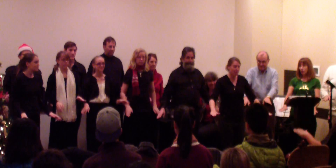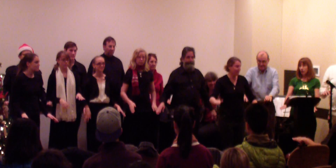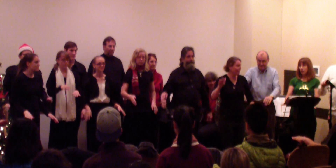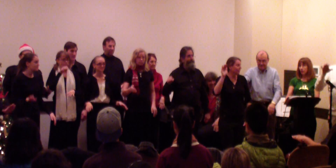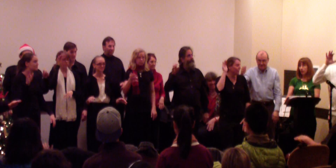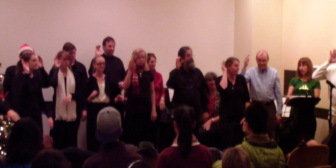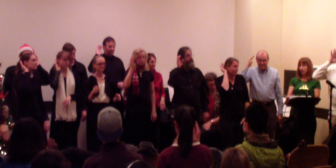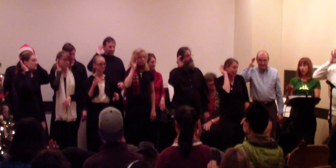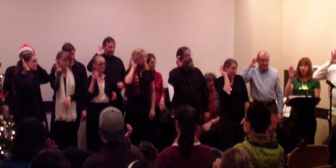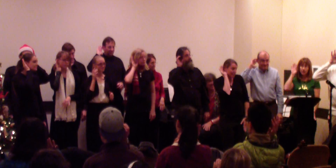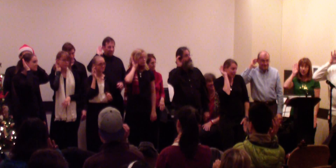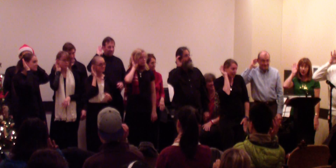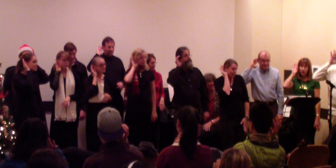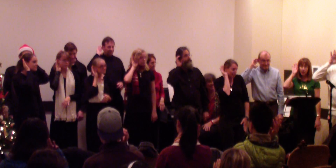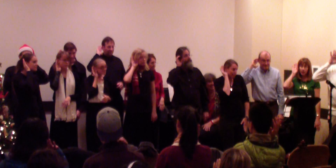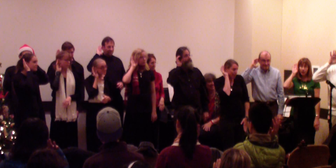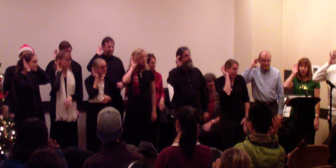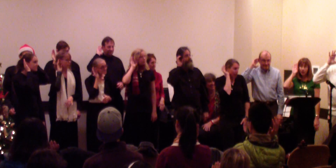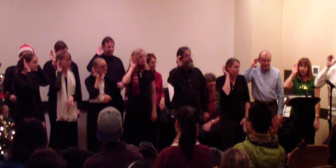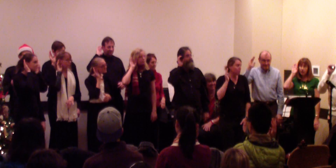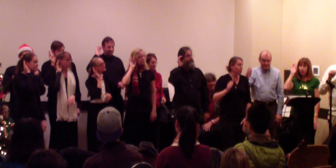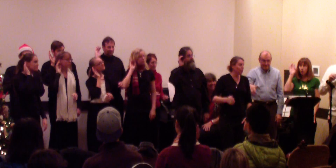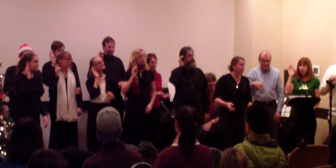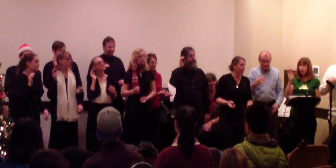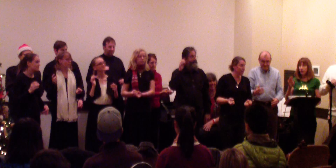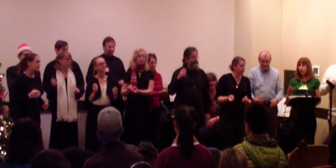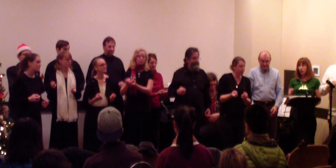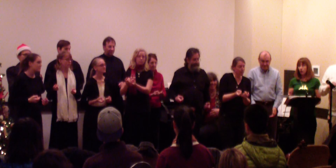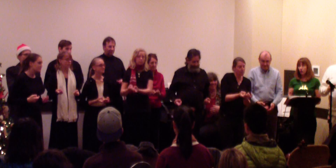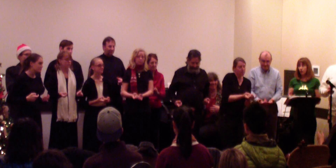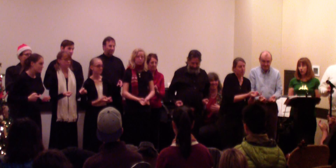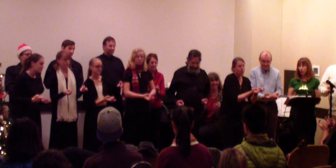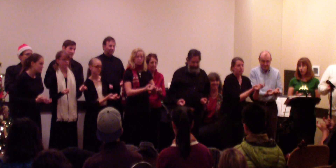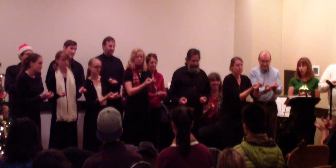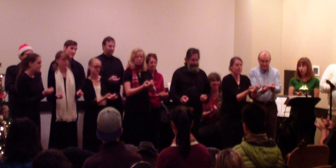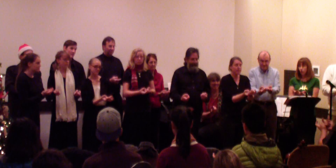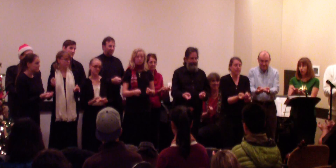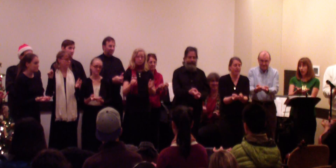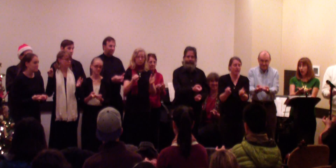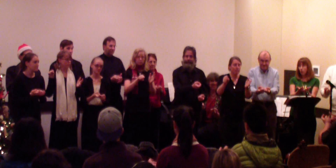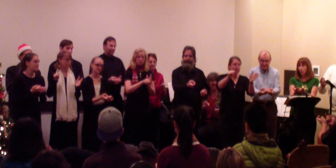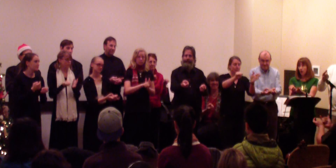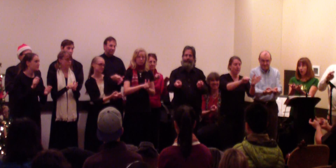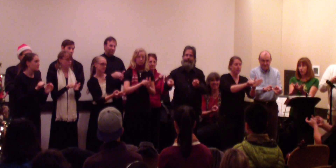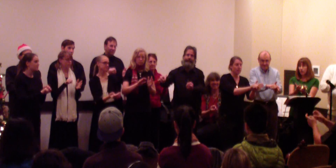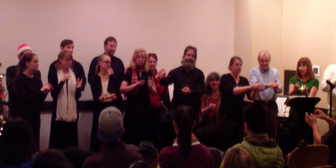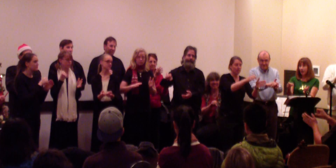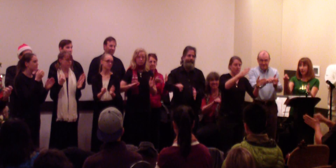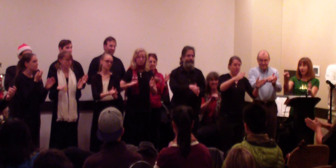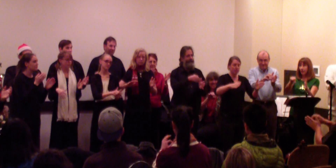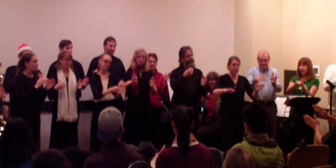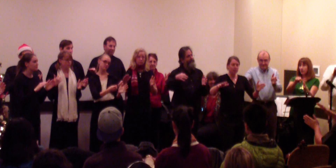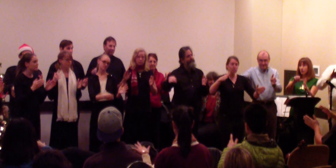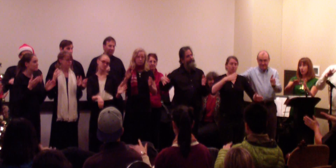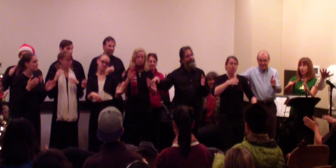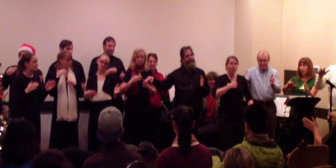children listen to hear sleigh bells in the snow.